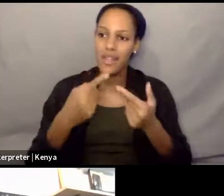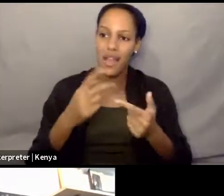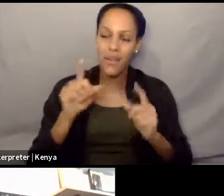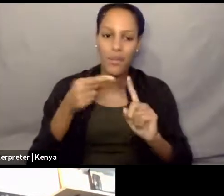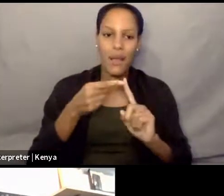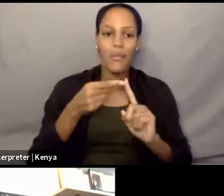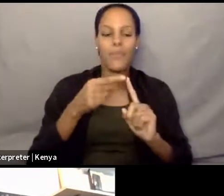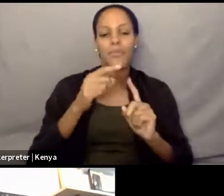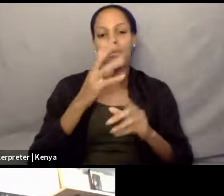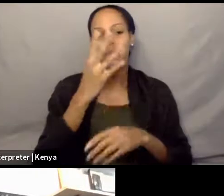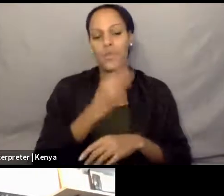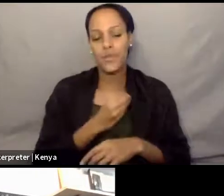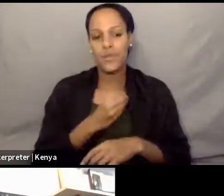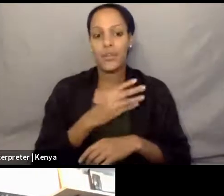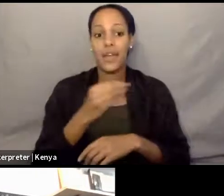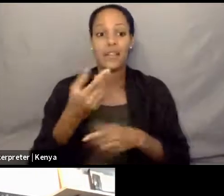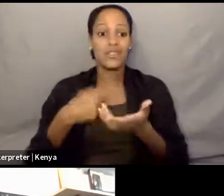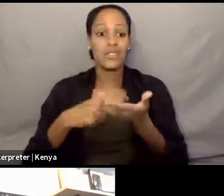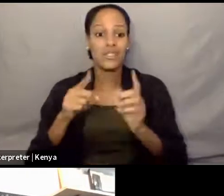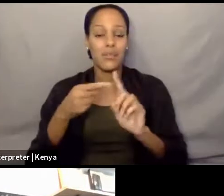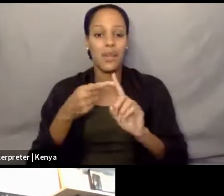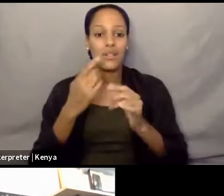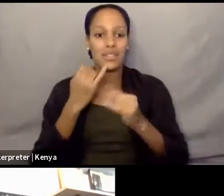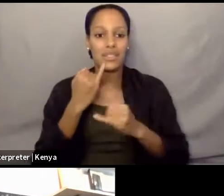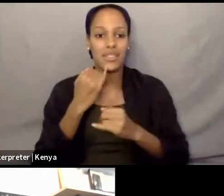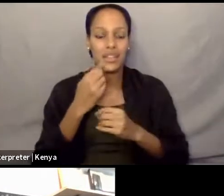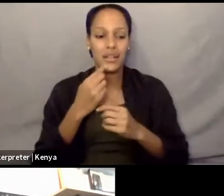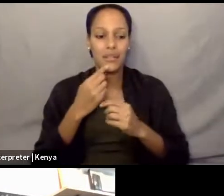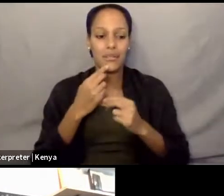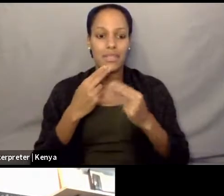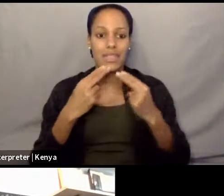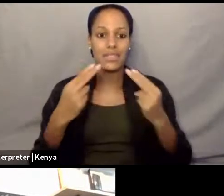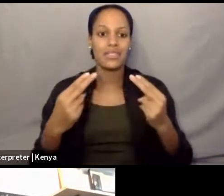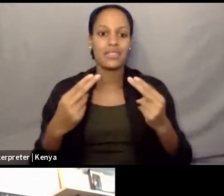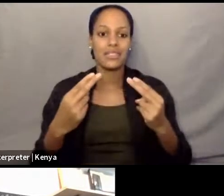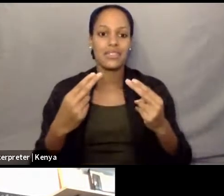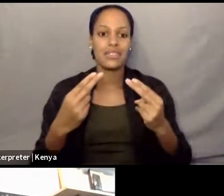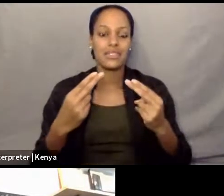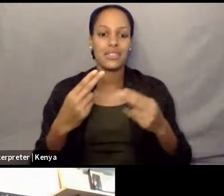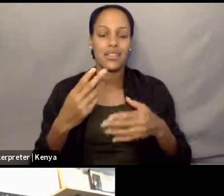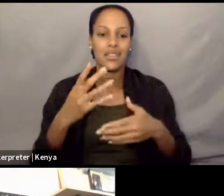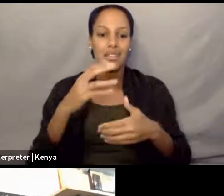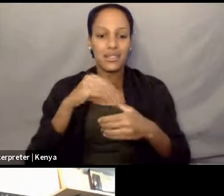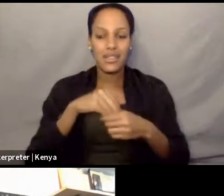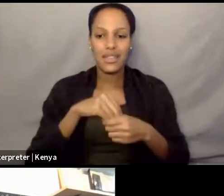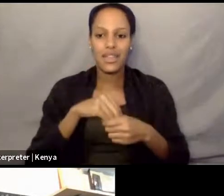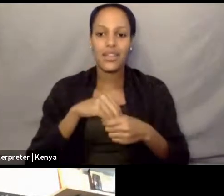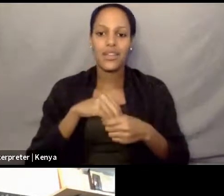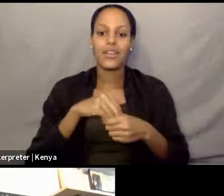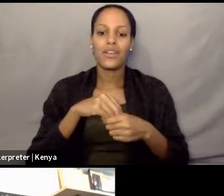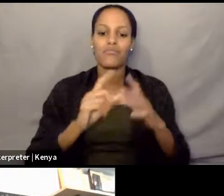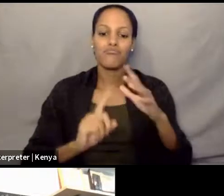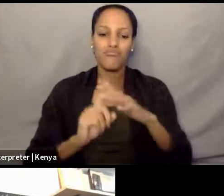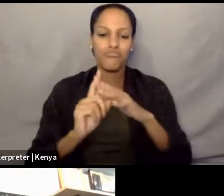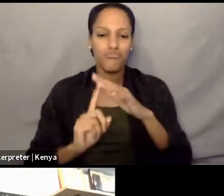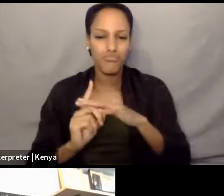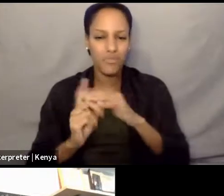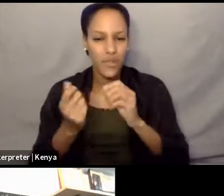You talk about innocence as a notion that pops up a number of times. And in